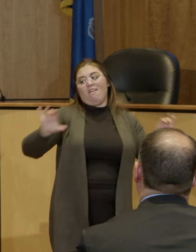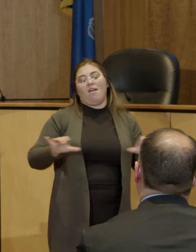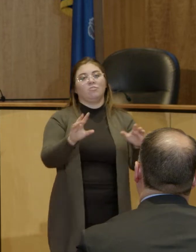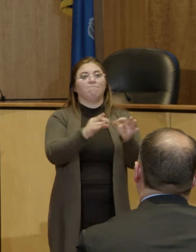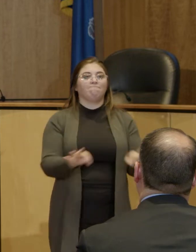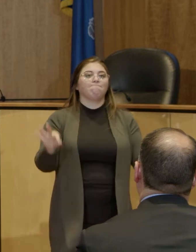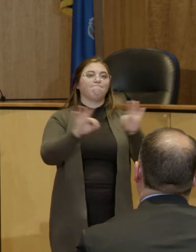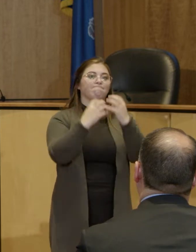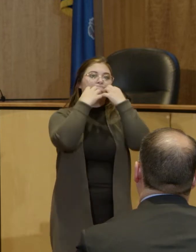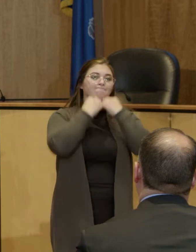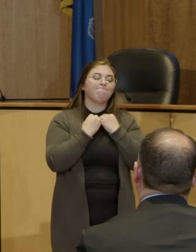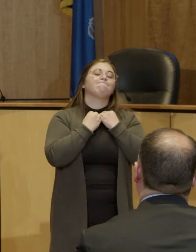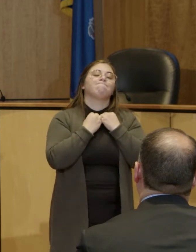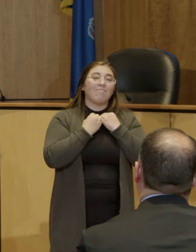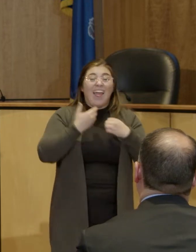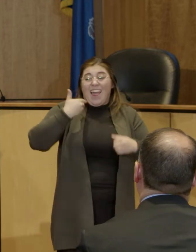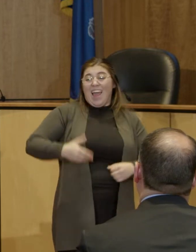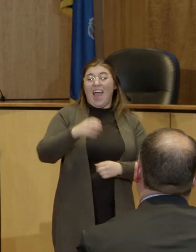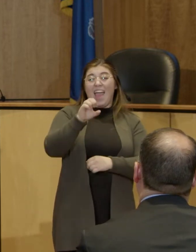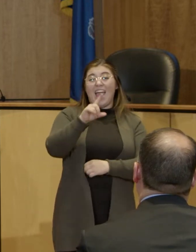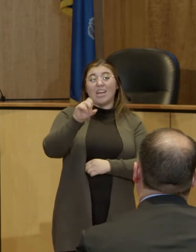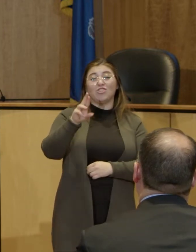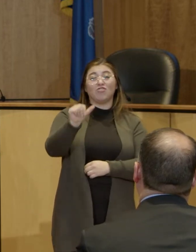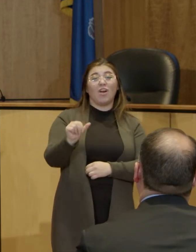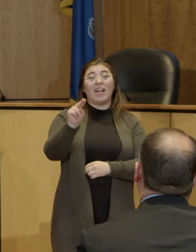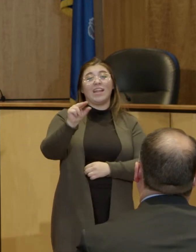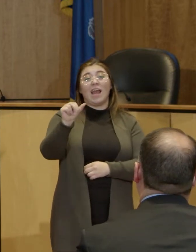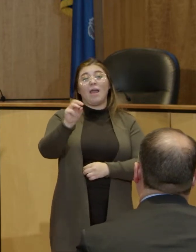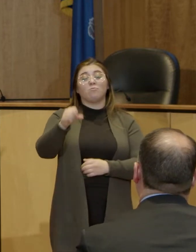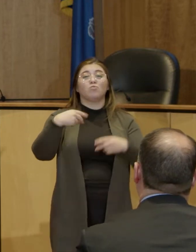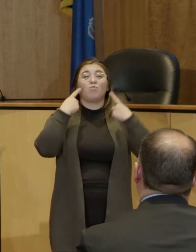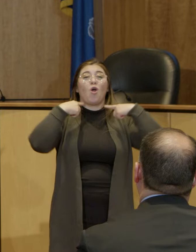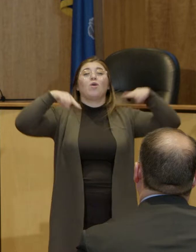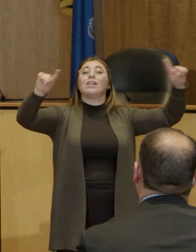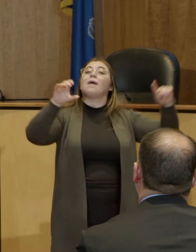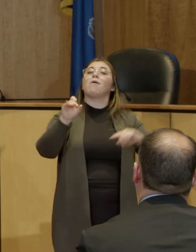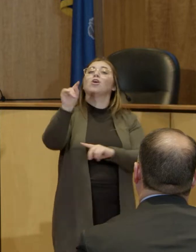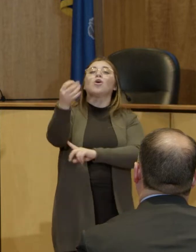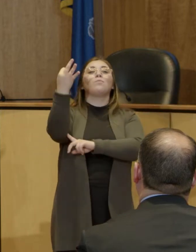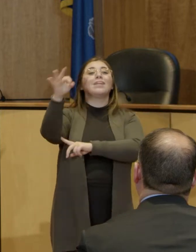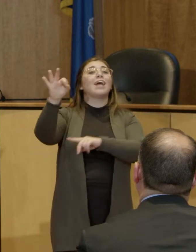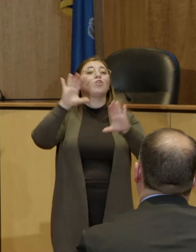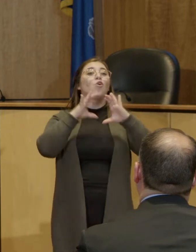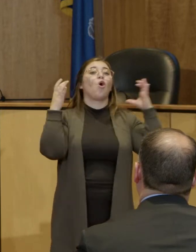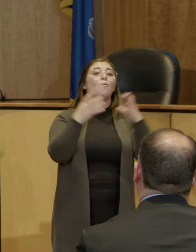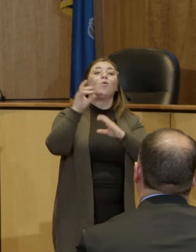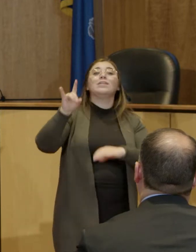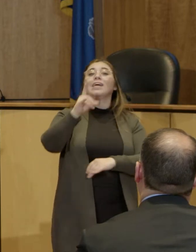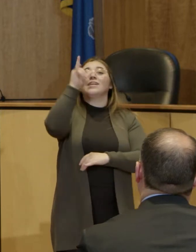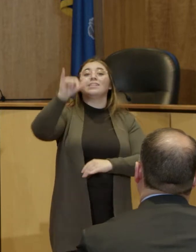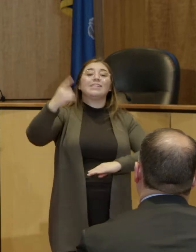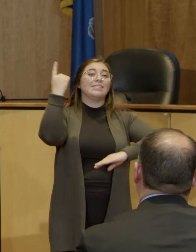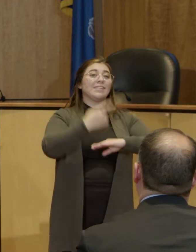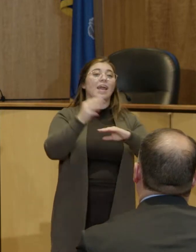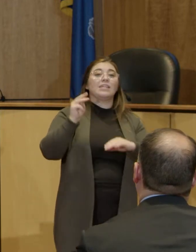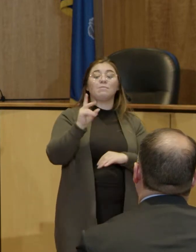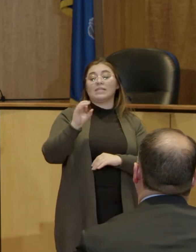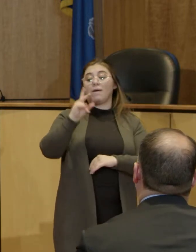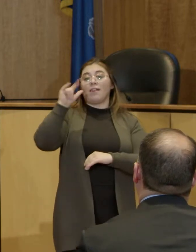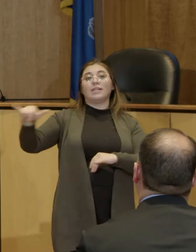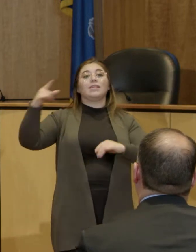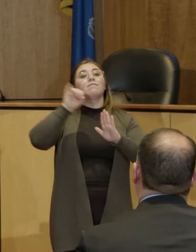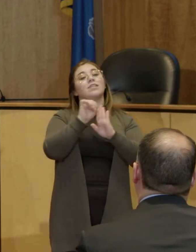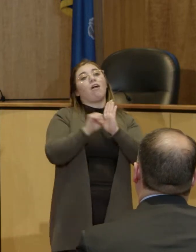matter. Now, therefore, I, Mayor Ezra Nanes, do hereby proclaim October 19th as Global Dignity Day in the municipality of State